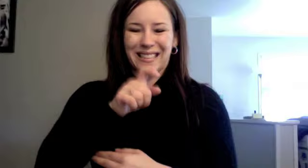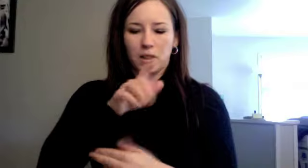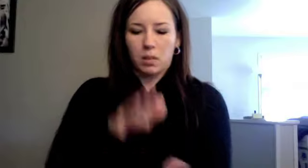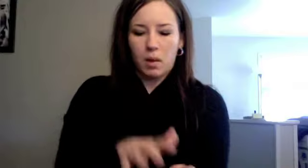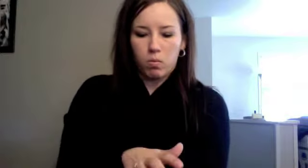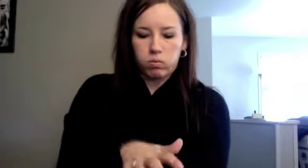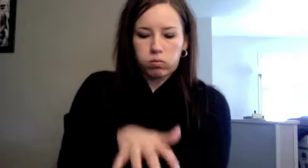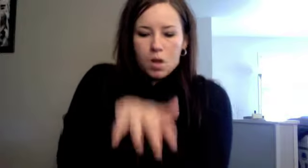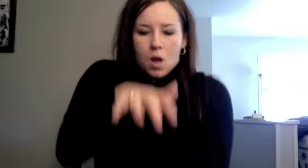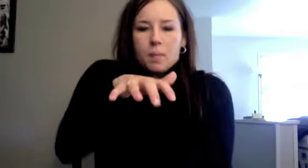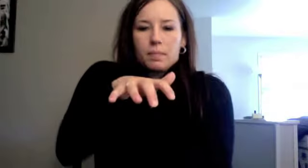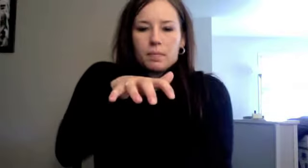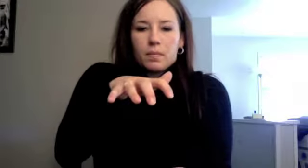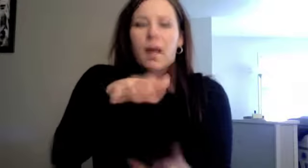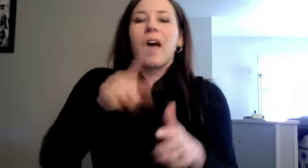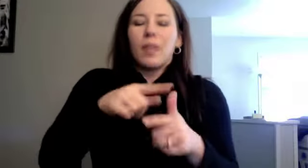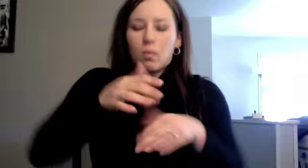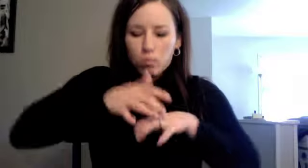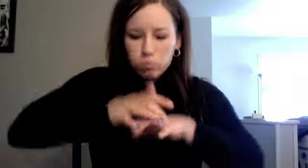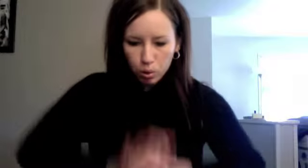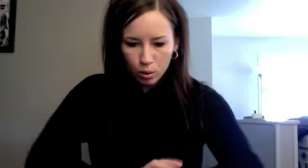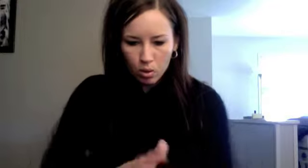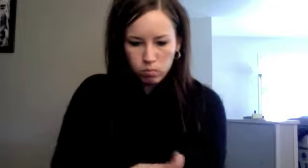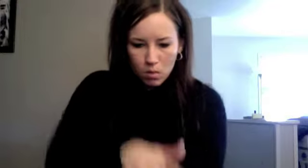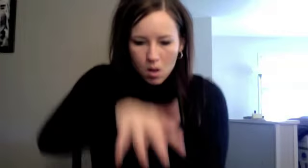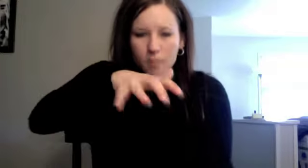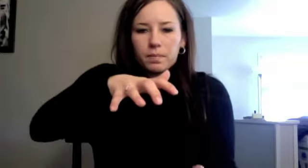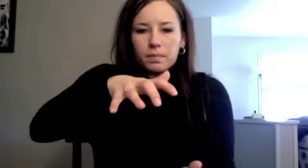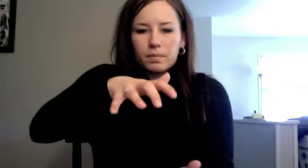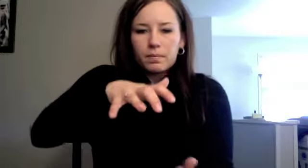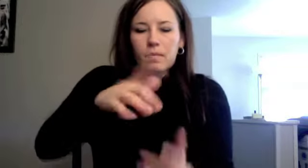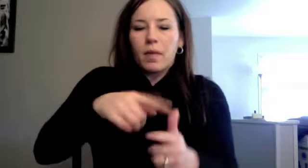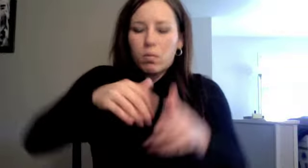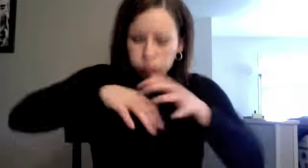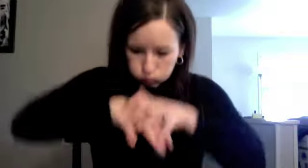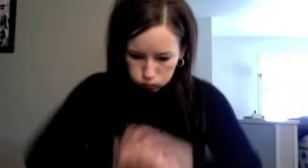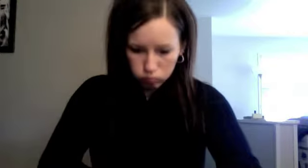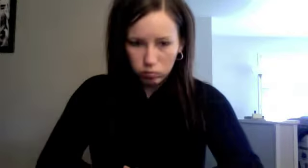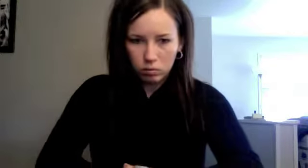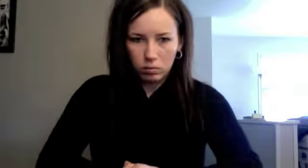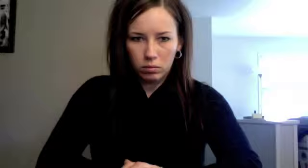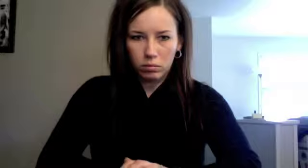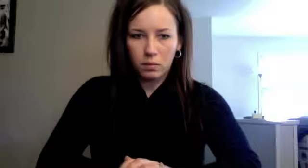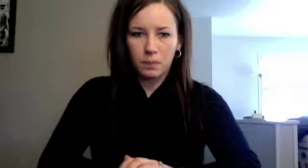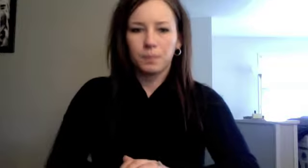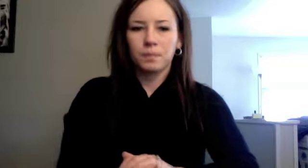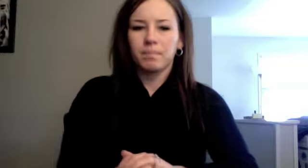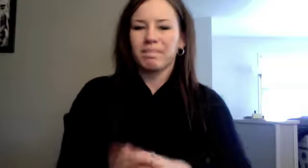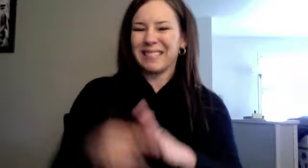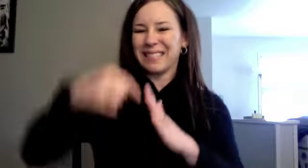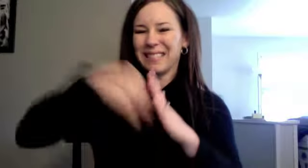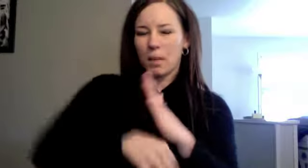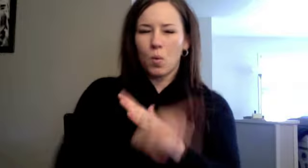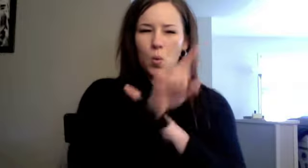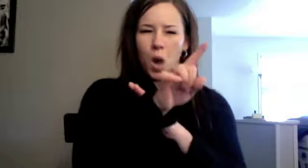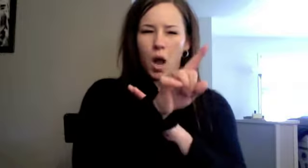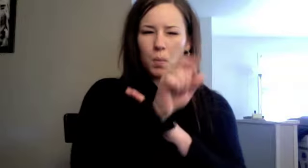each compression. With an adult casualty, each compression should depress the chest 1.5 to 2